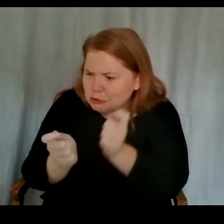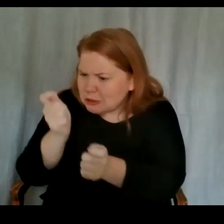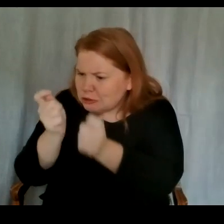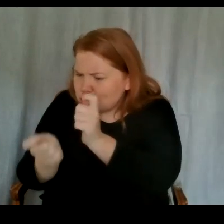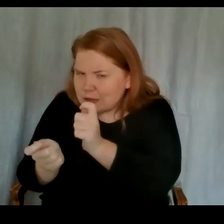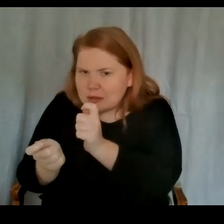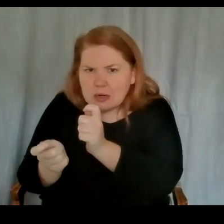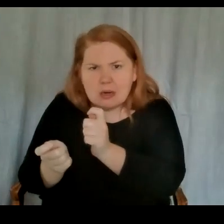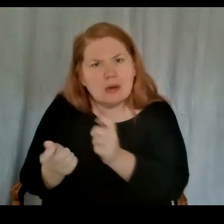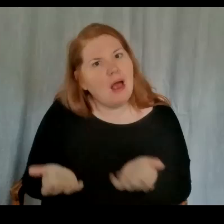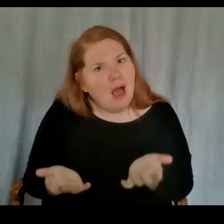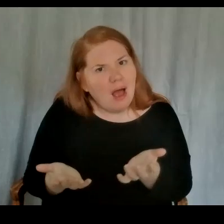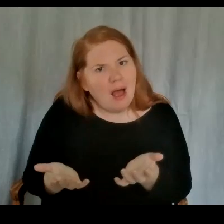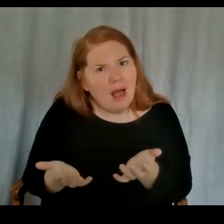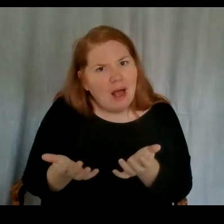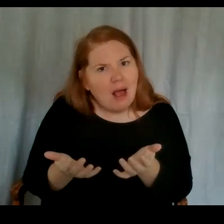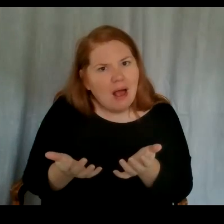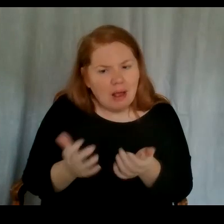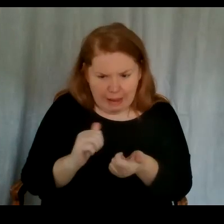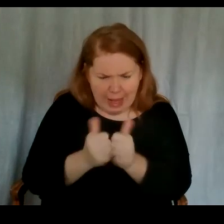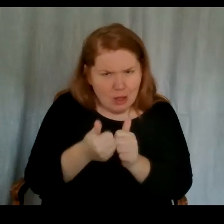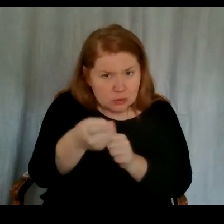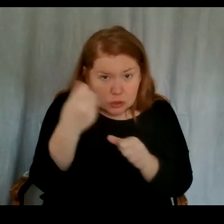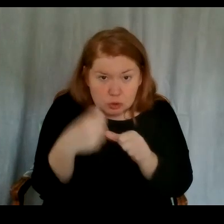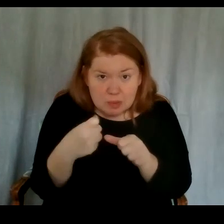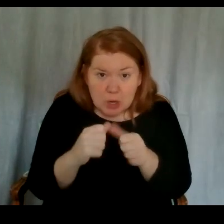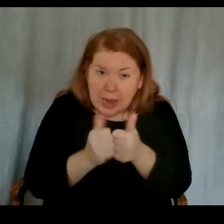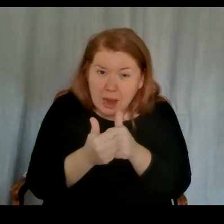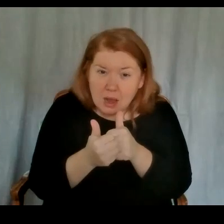a ladybug? How does the larva turn into a ladybug?